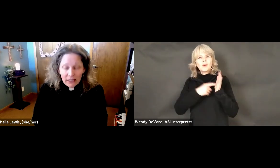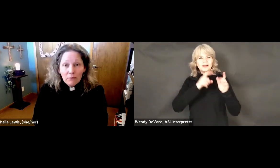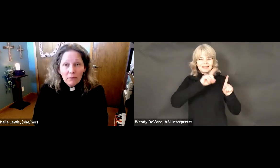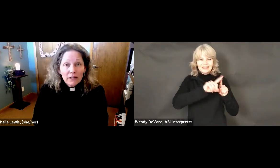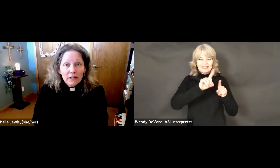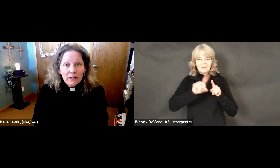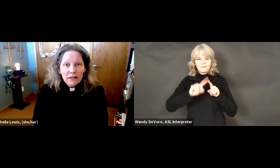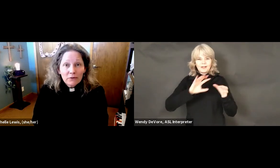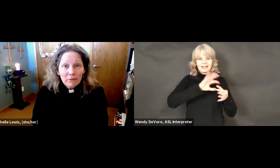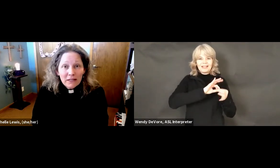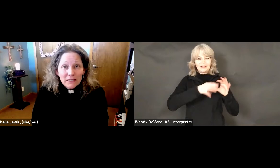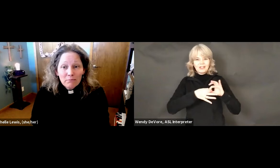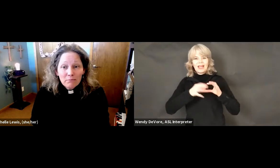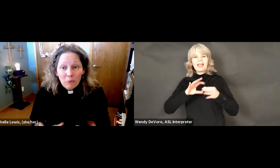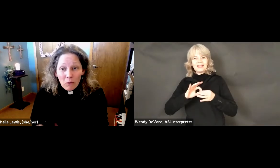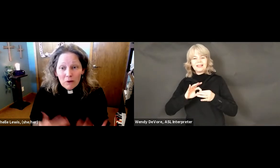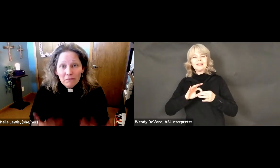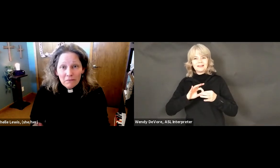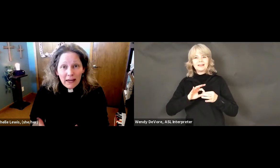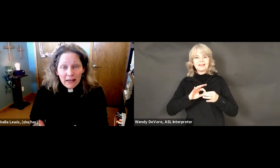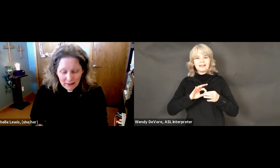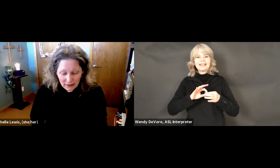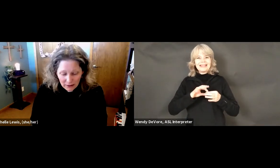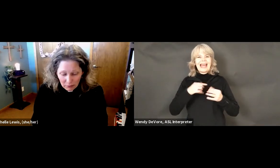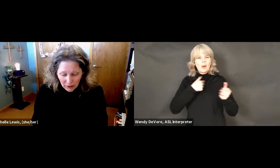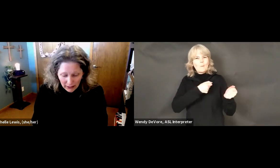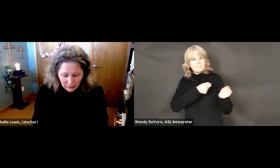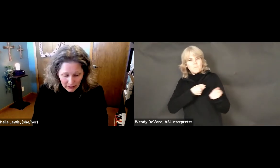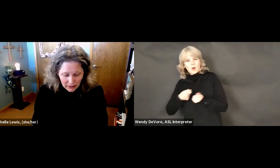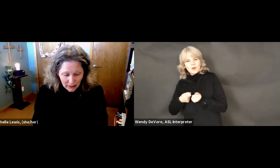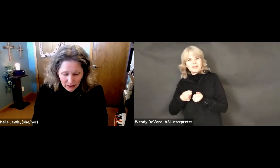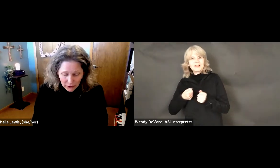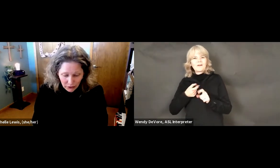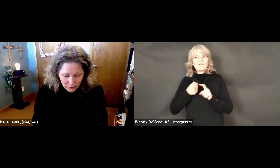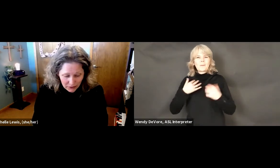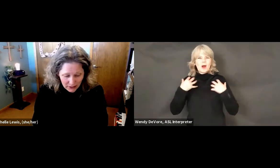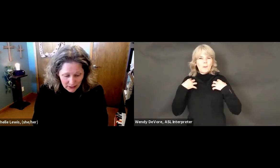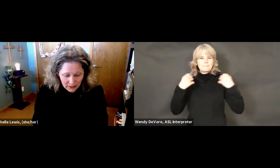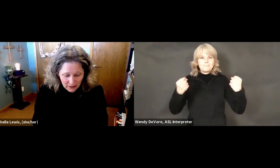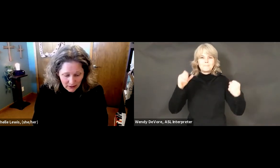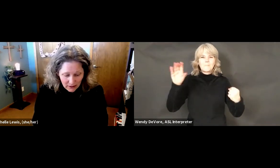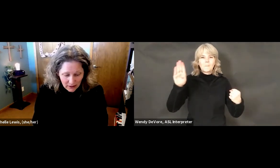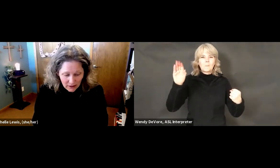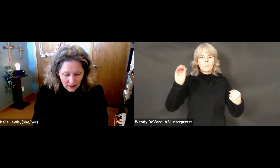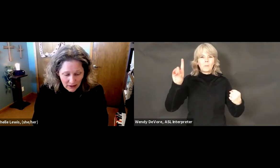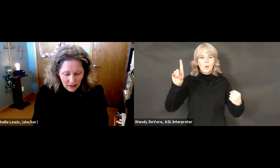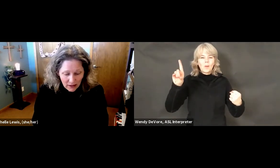that keep us from this bold faith that the blind man shows us.